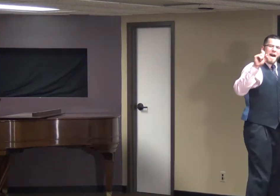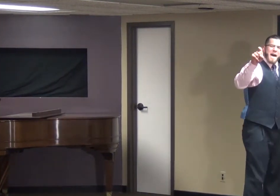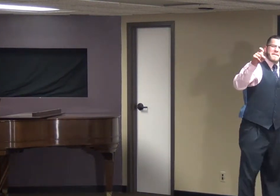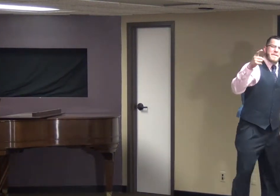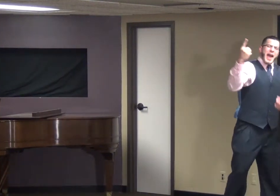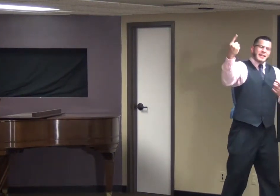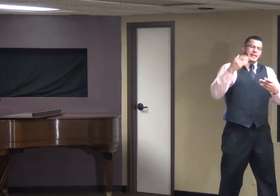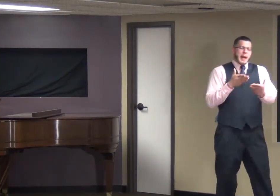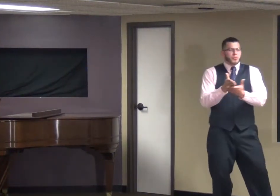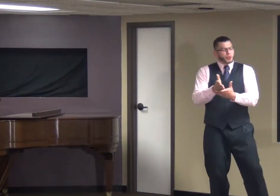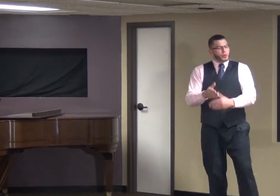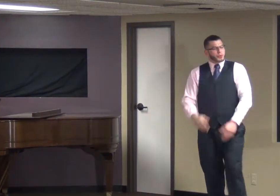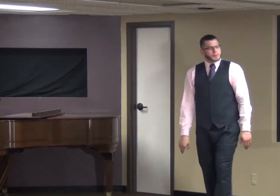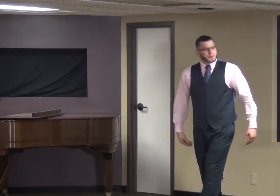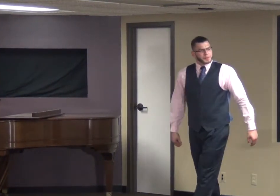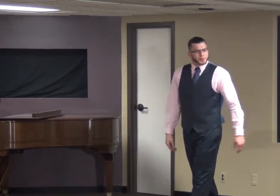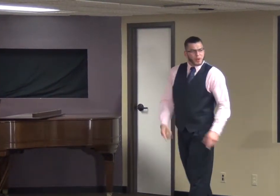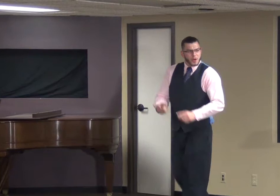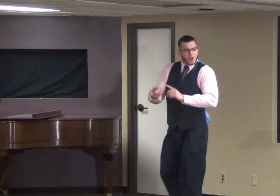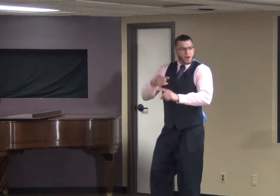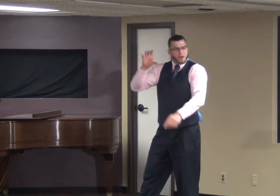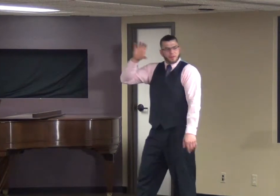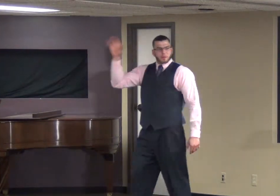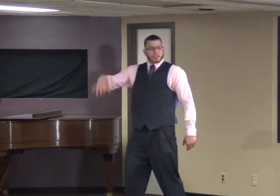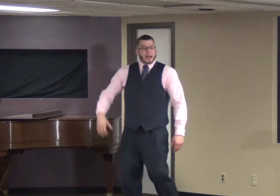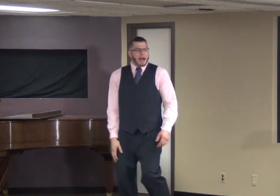A fax came through from Chicago